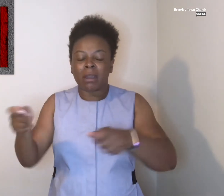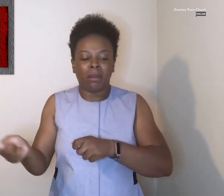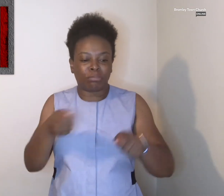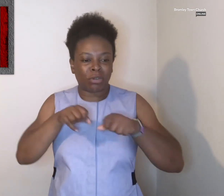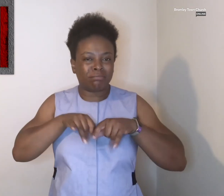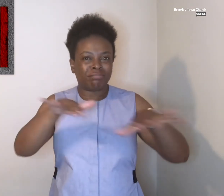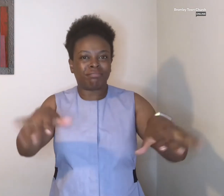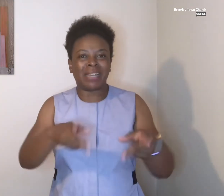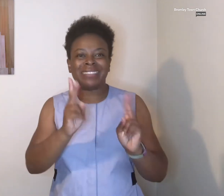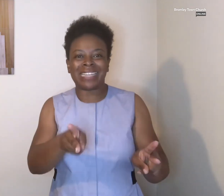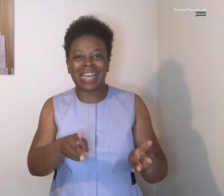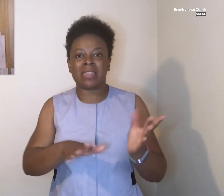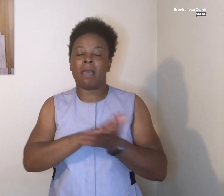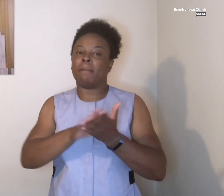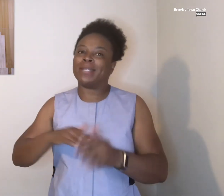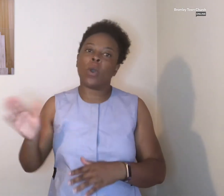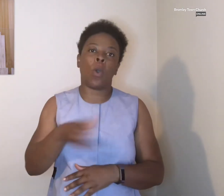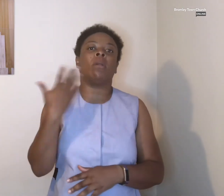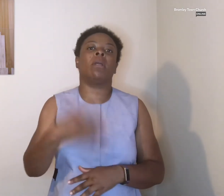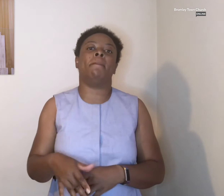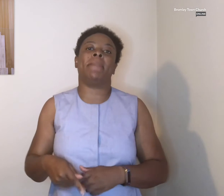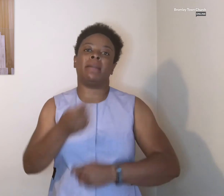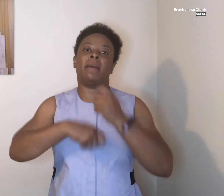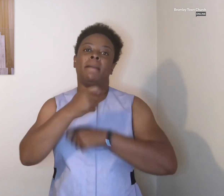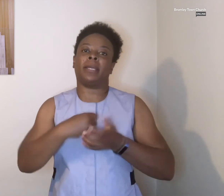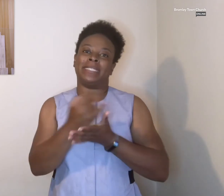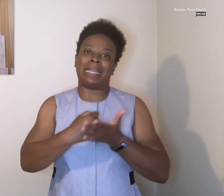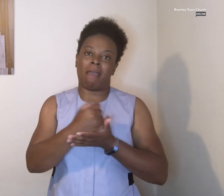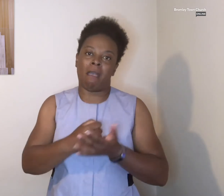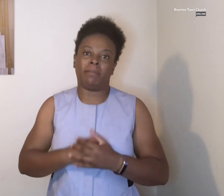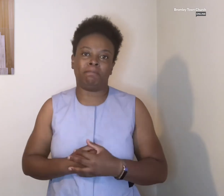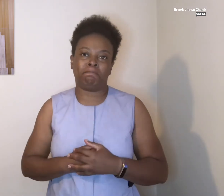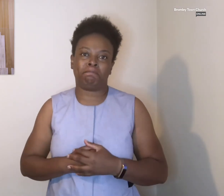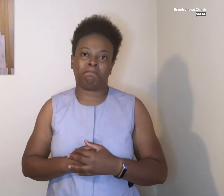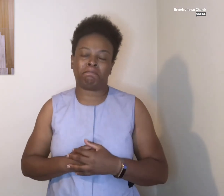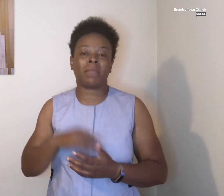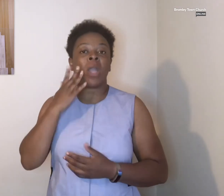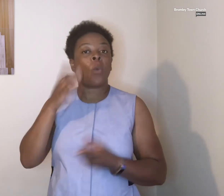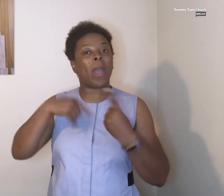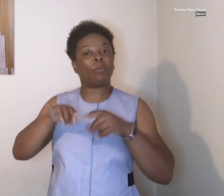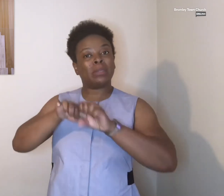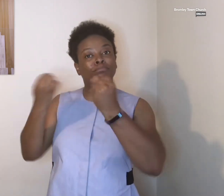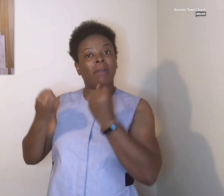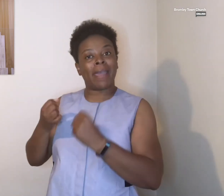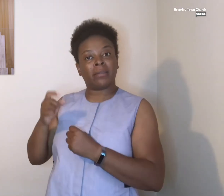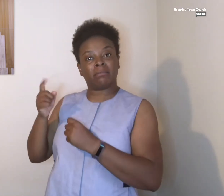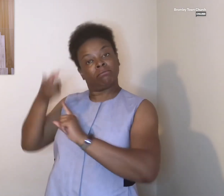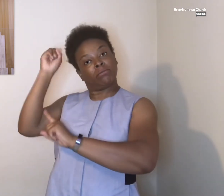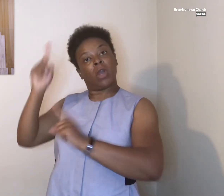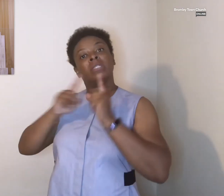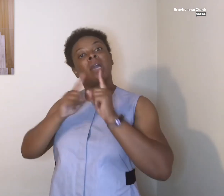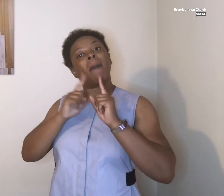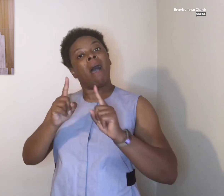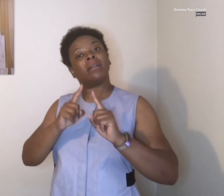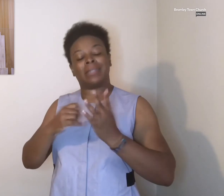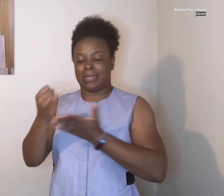everyone sinned. Rebelling against God's instructions, his command, is how sin began. And this is